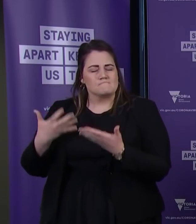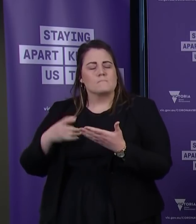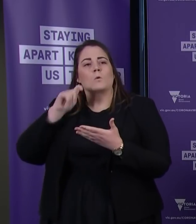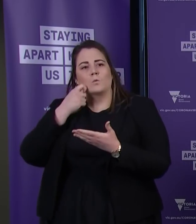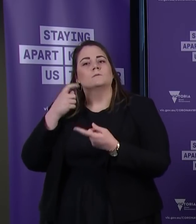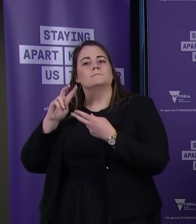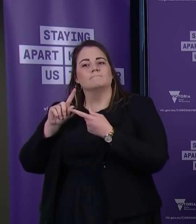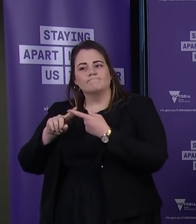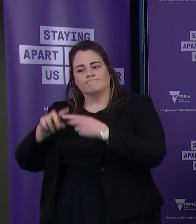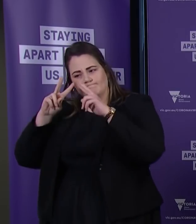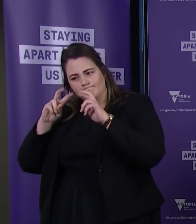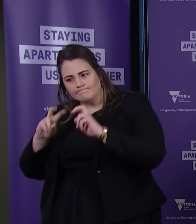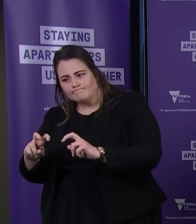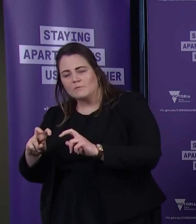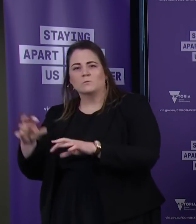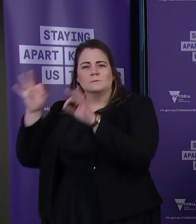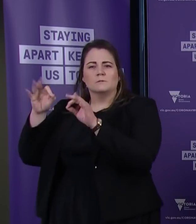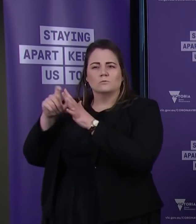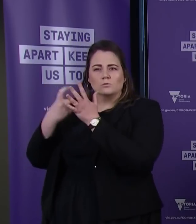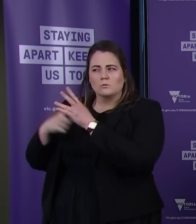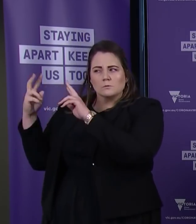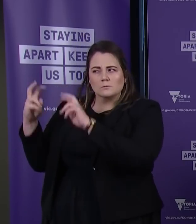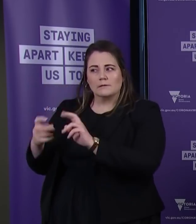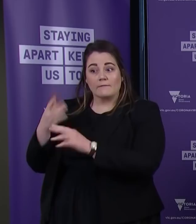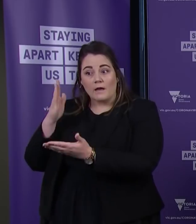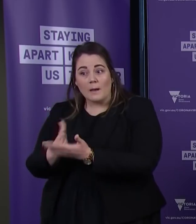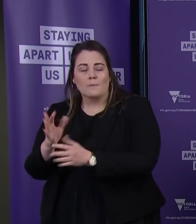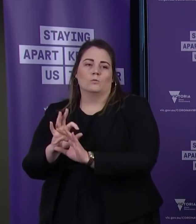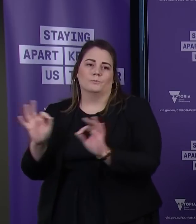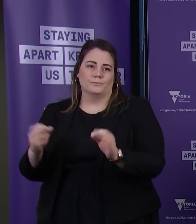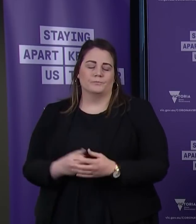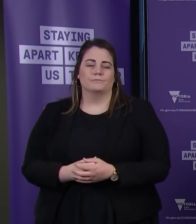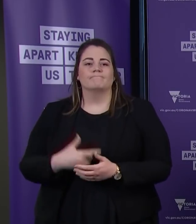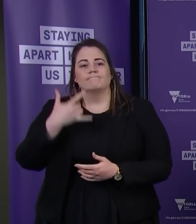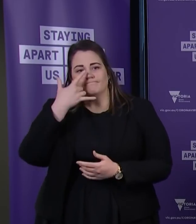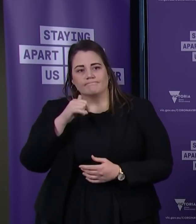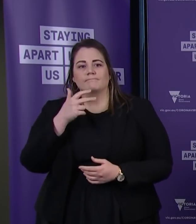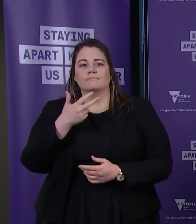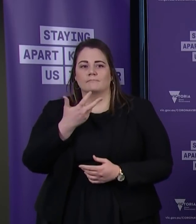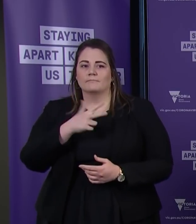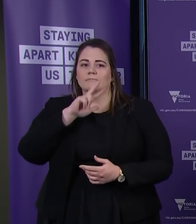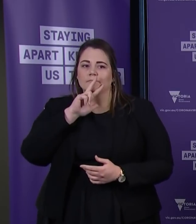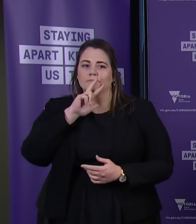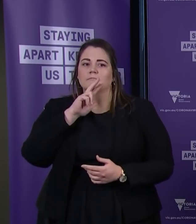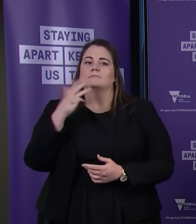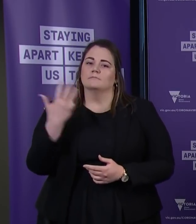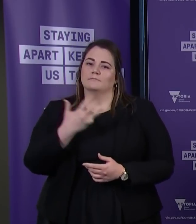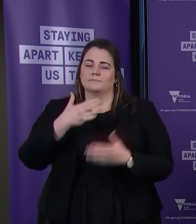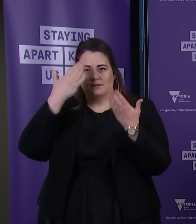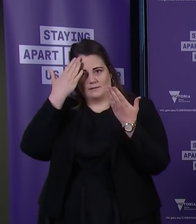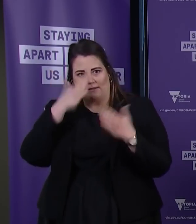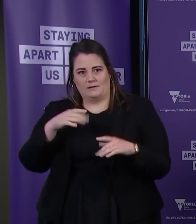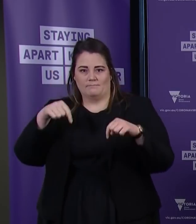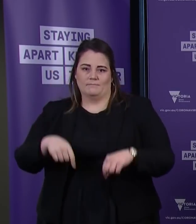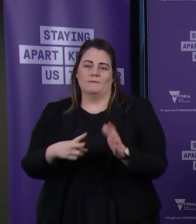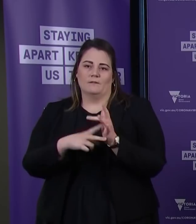reviewed by the expert review panel. There have been, sadly, 819 deaths due to coronavirus in Victoria, with